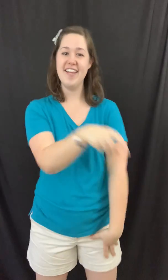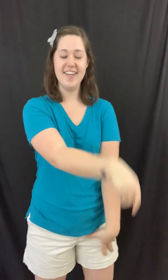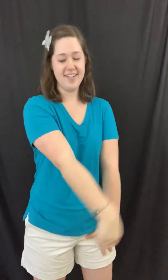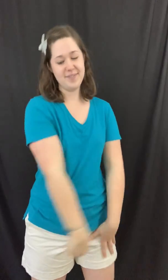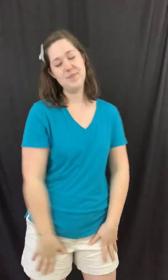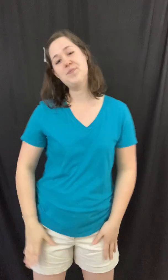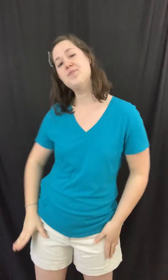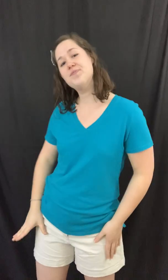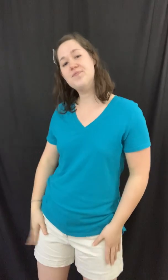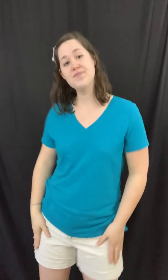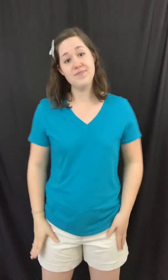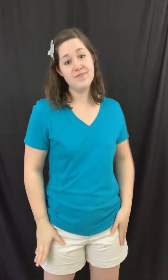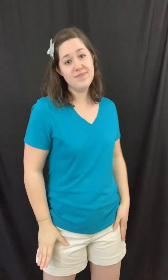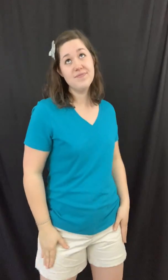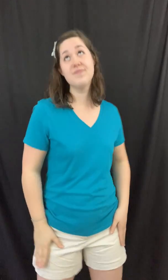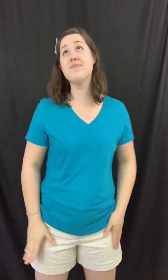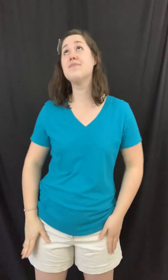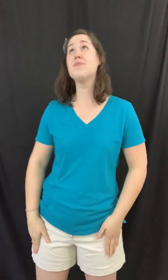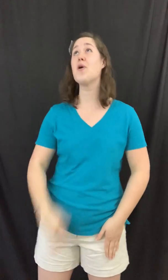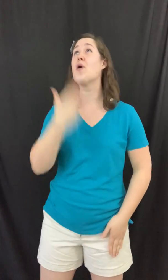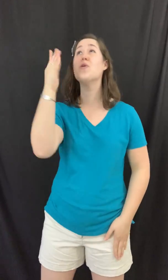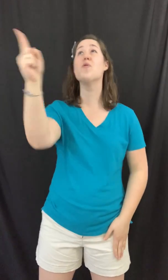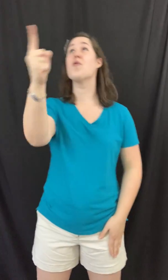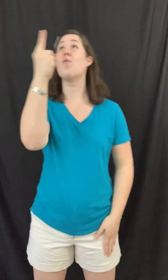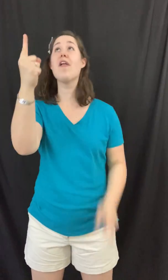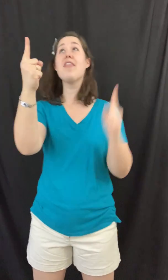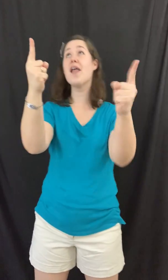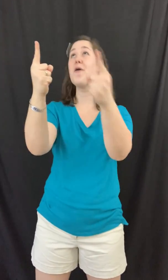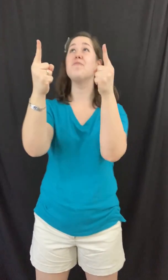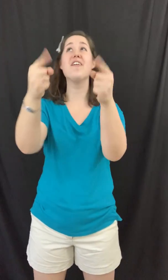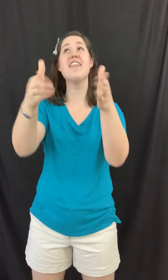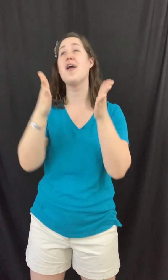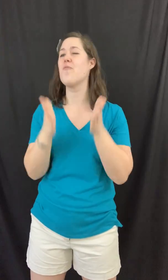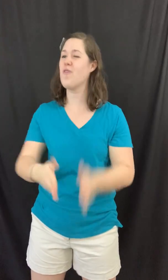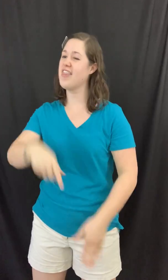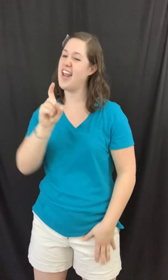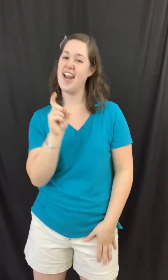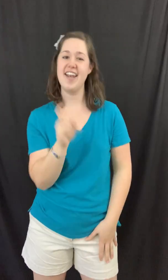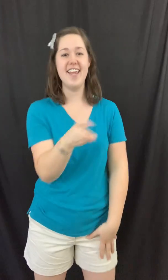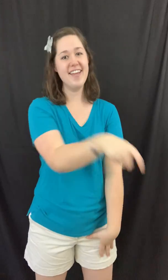silent, no, I will